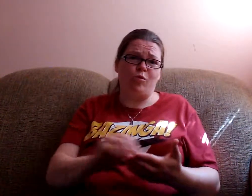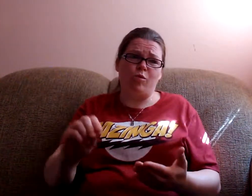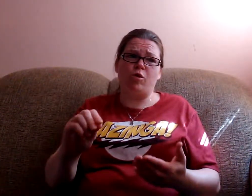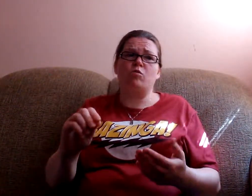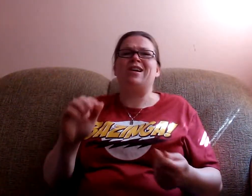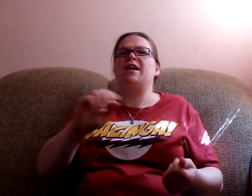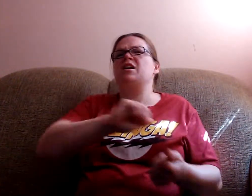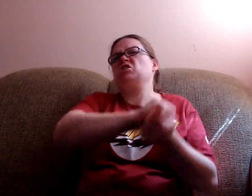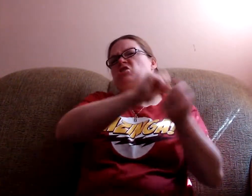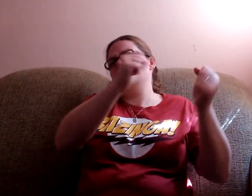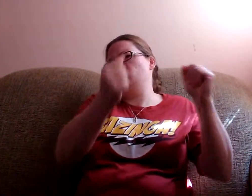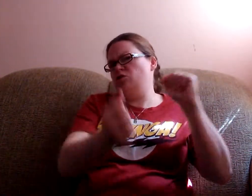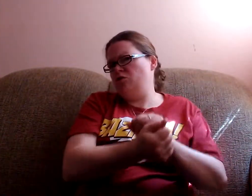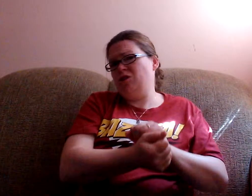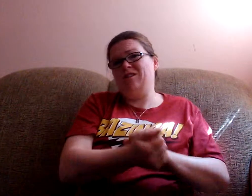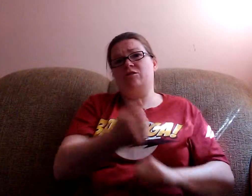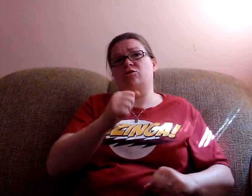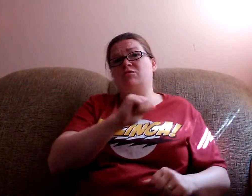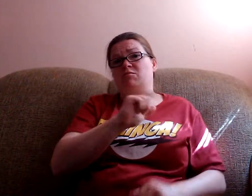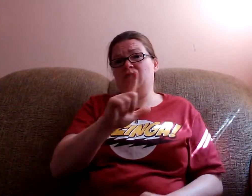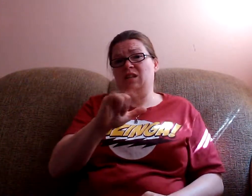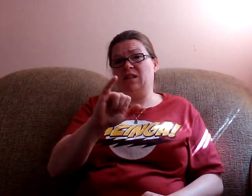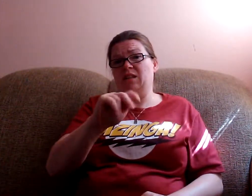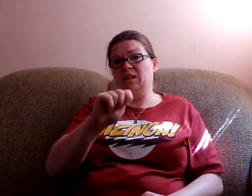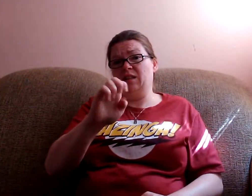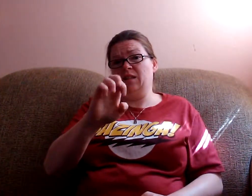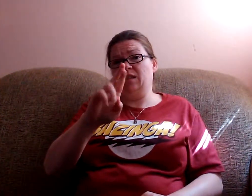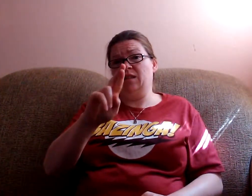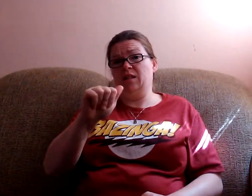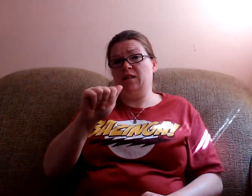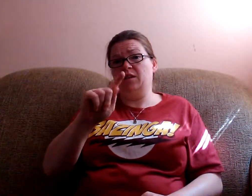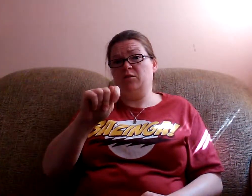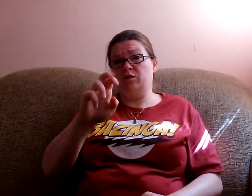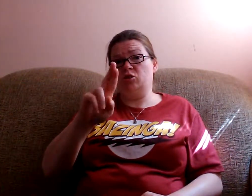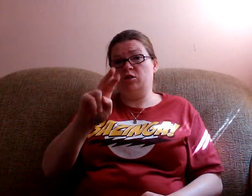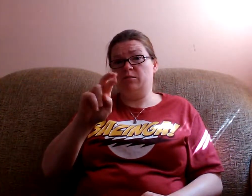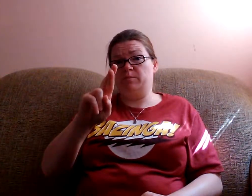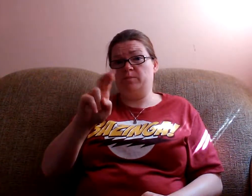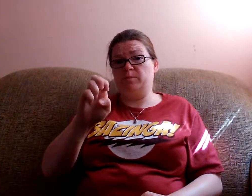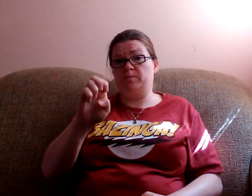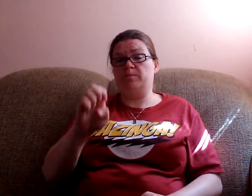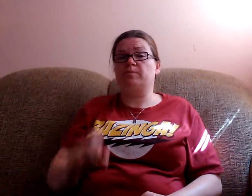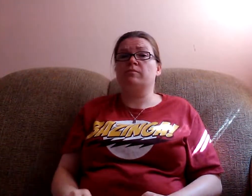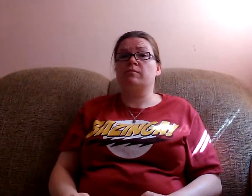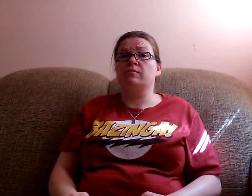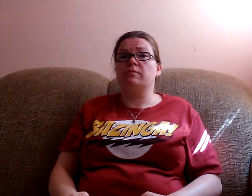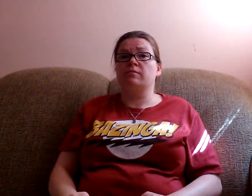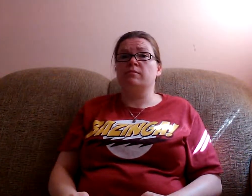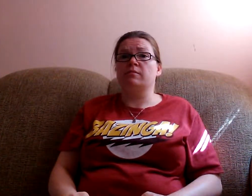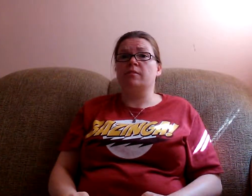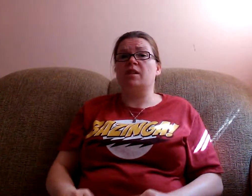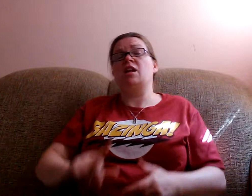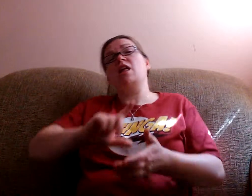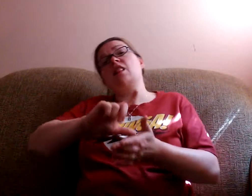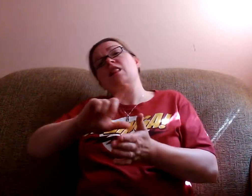ladder so that by the time William was 4 years old, his father had moved from ale taster to constable to